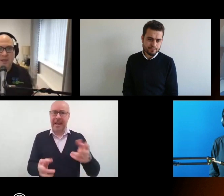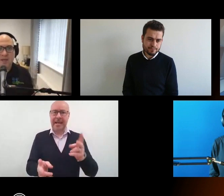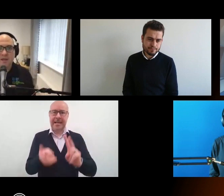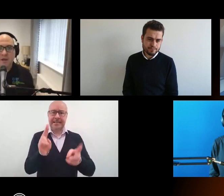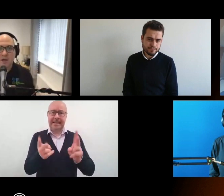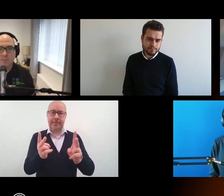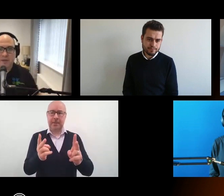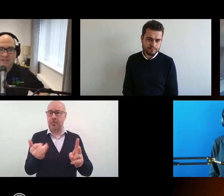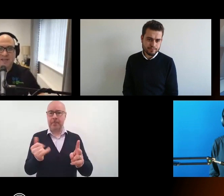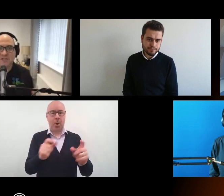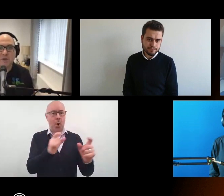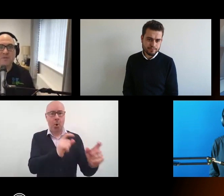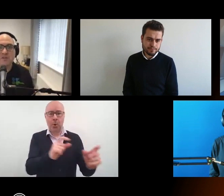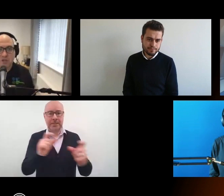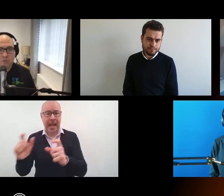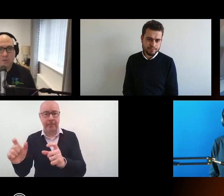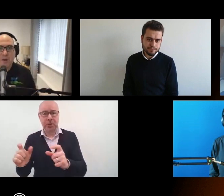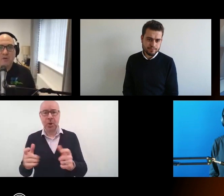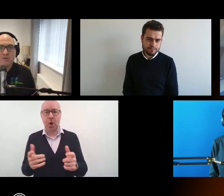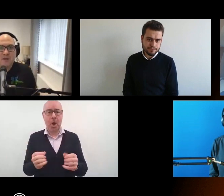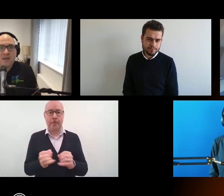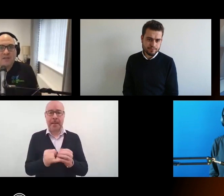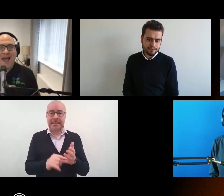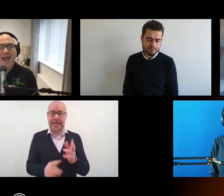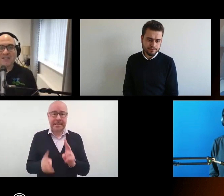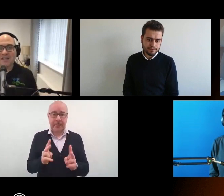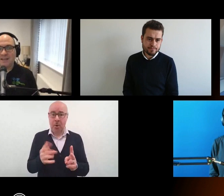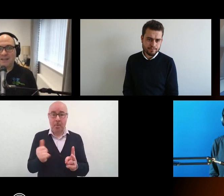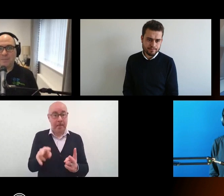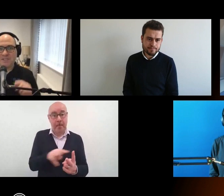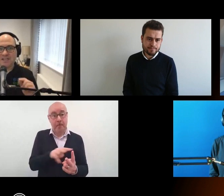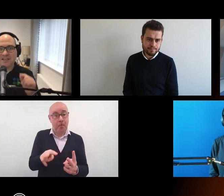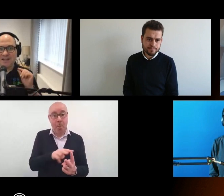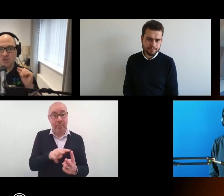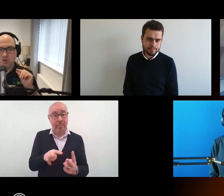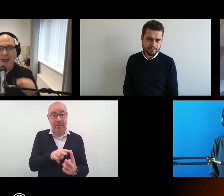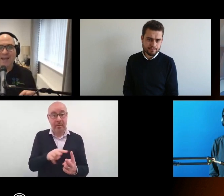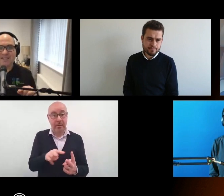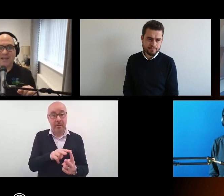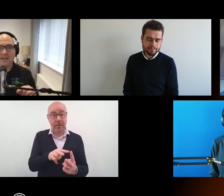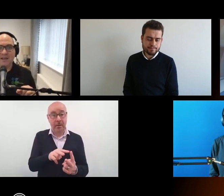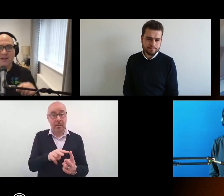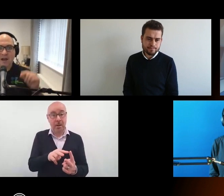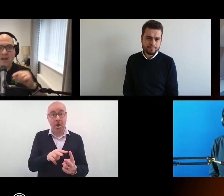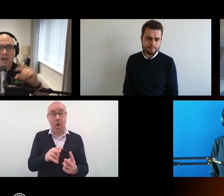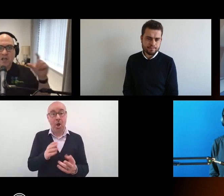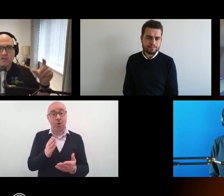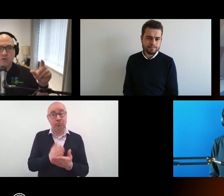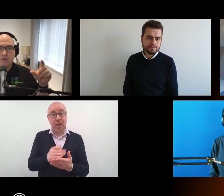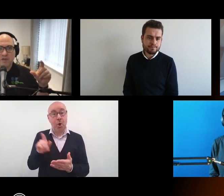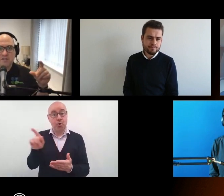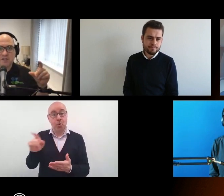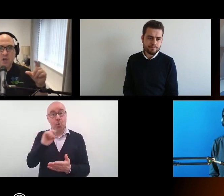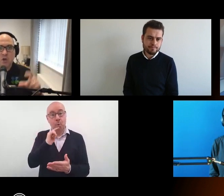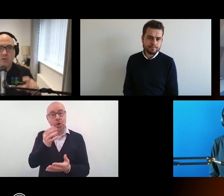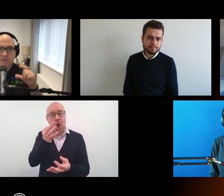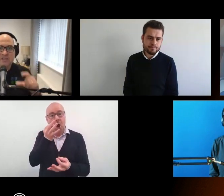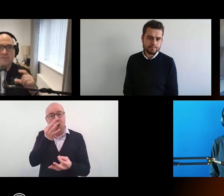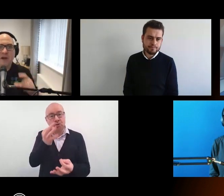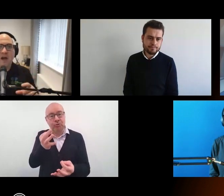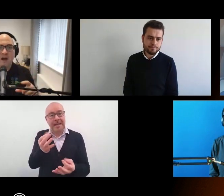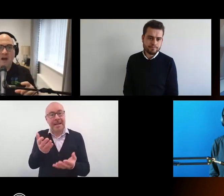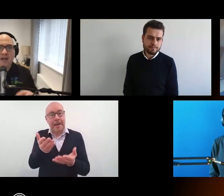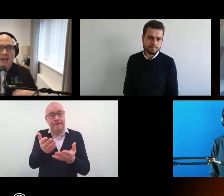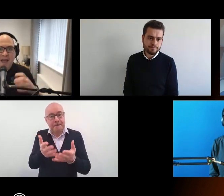could be BSL interpreters, it could be both, that actually they're potentially attracting a larger audience who